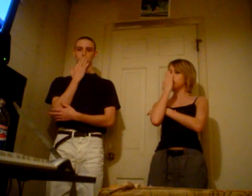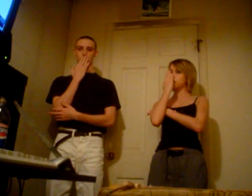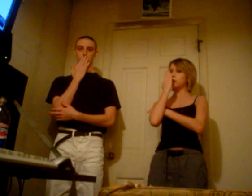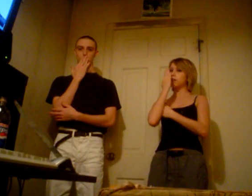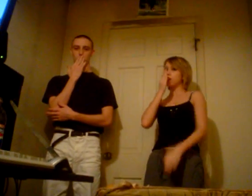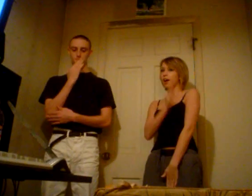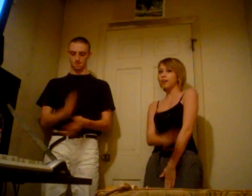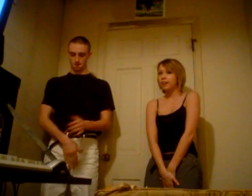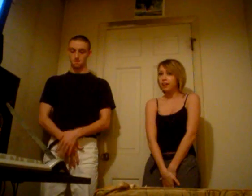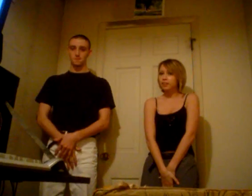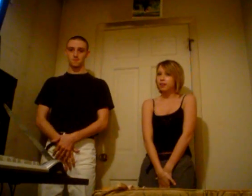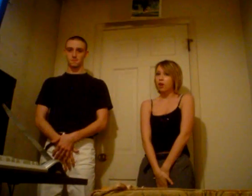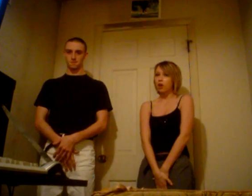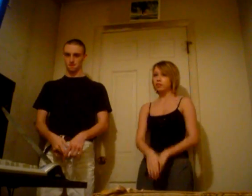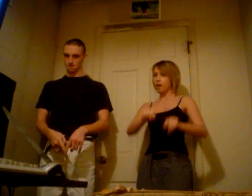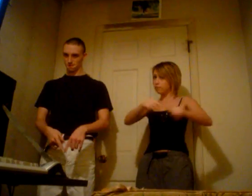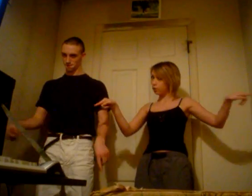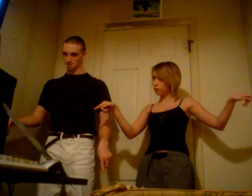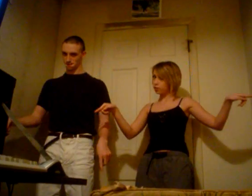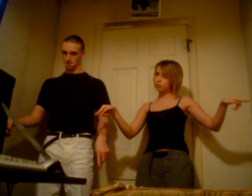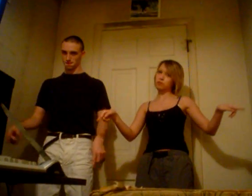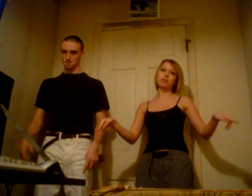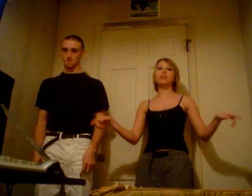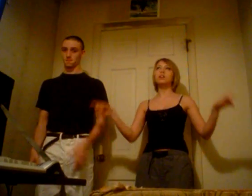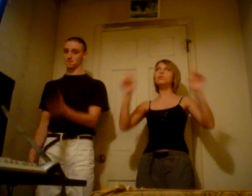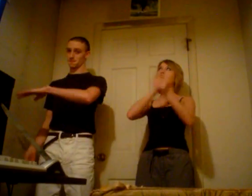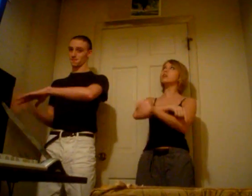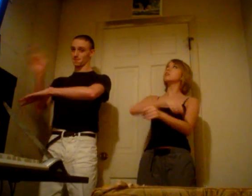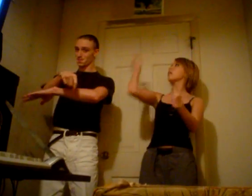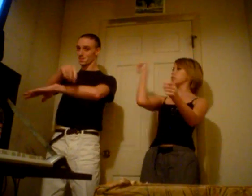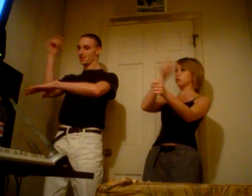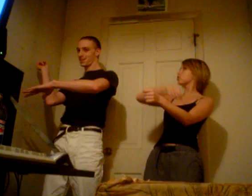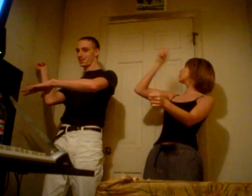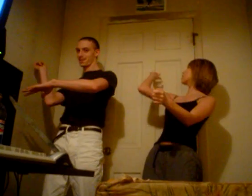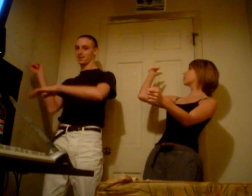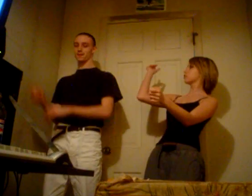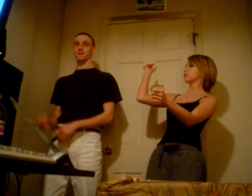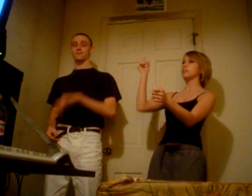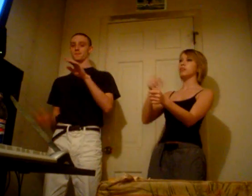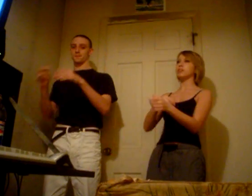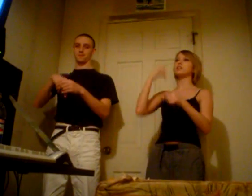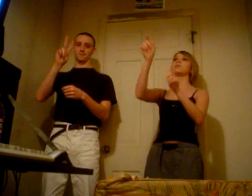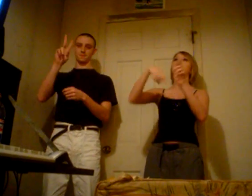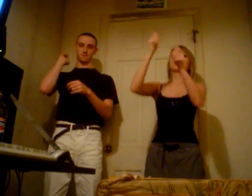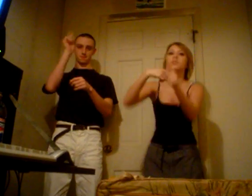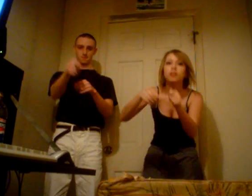changed Lying naked on the floor Illusion never changed Into something